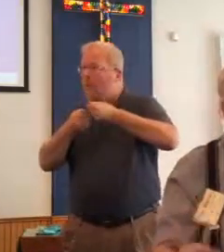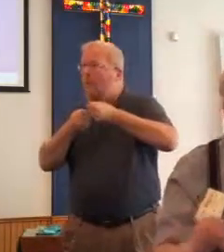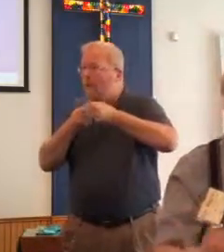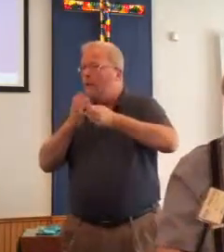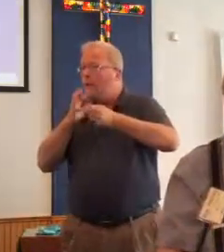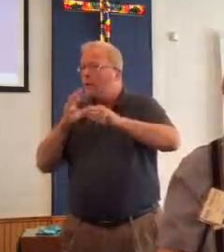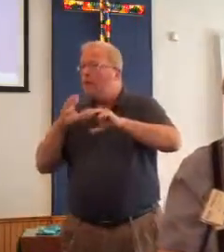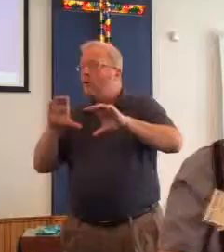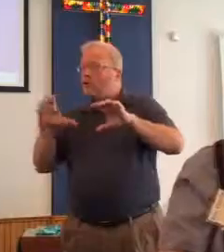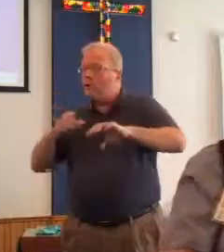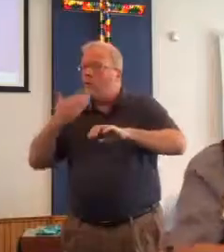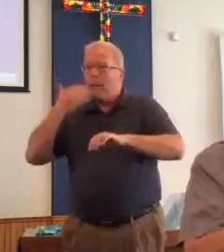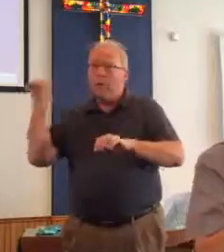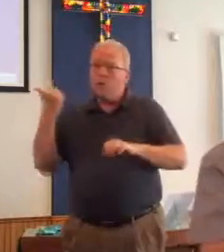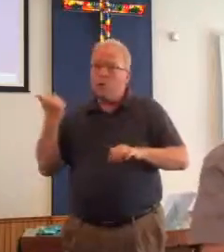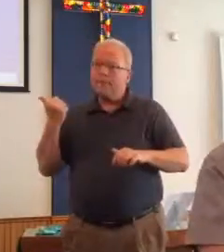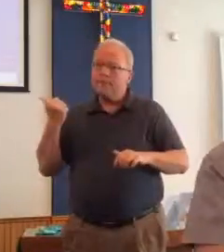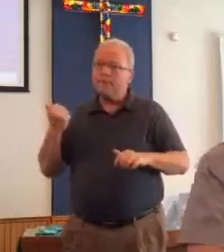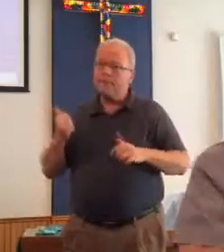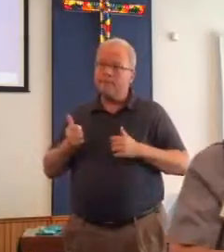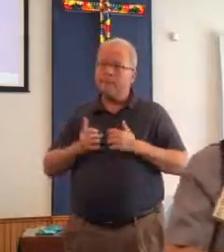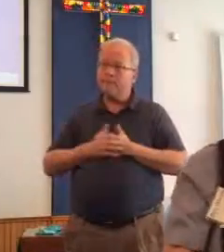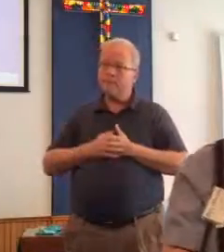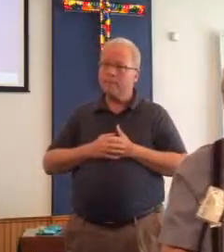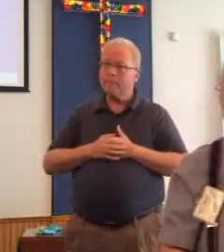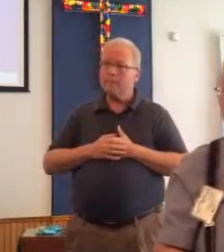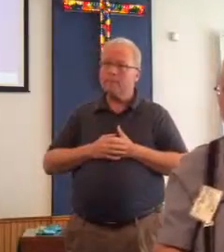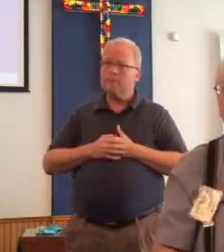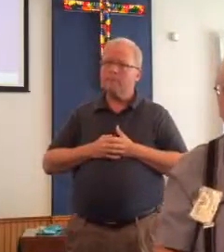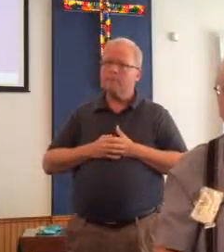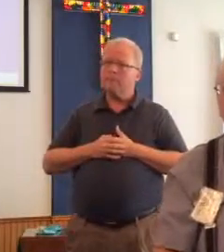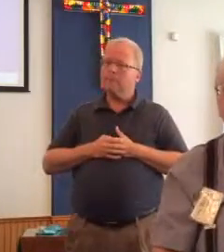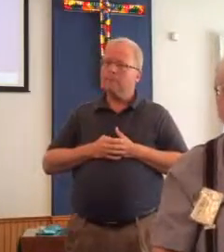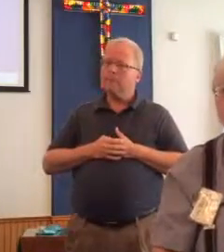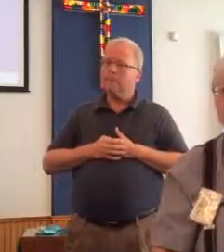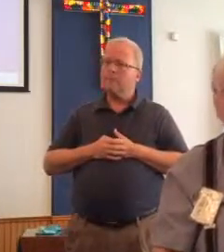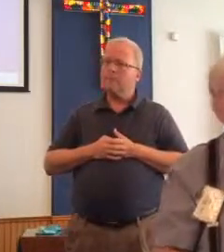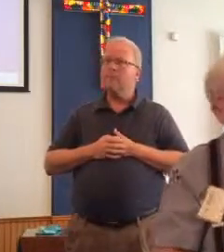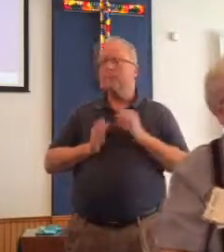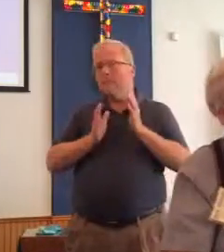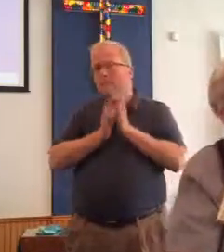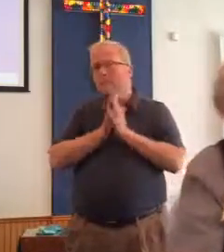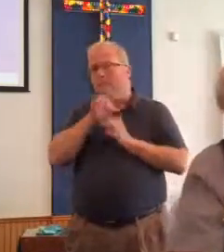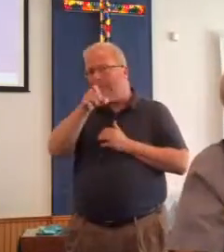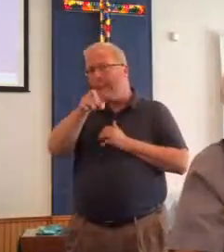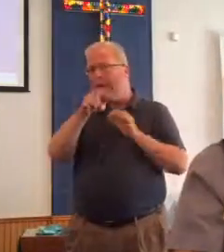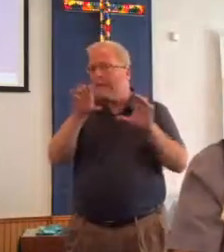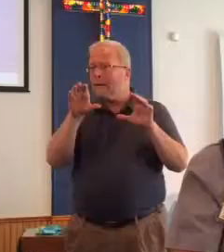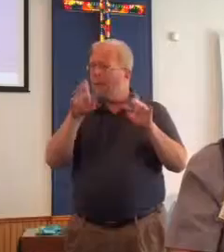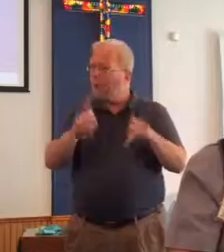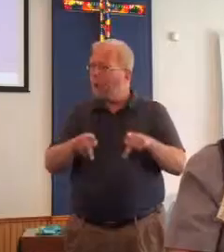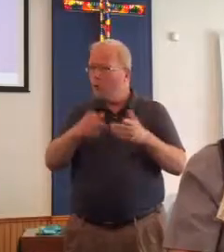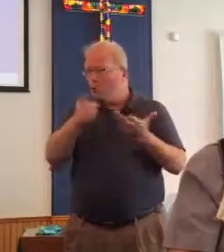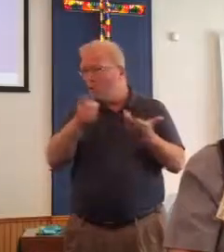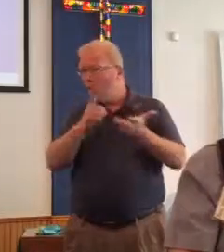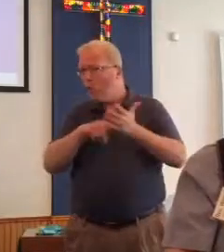We can do our best. And we can try to treat other people as they want to be